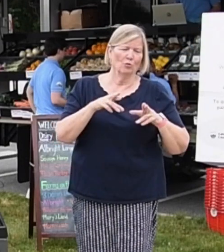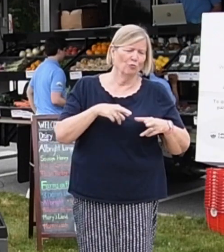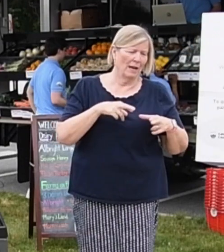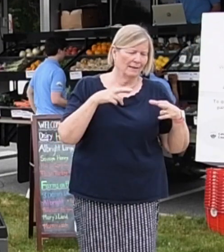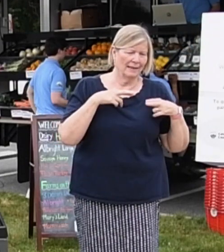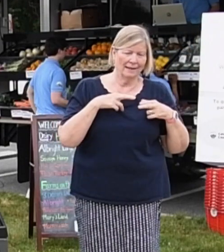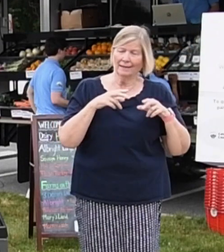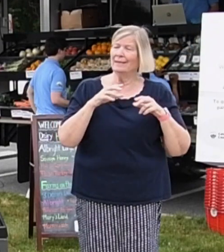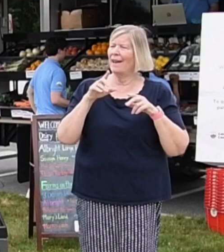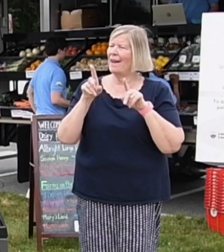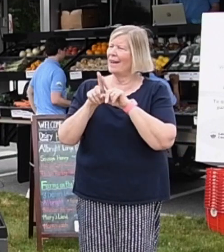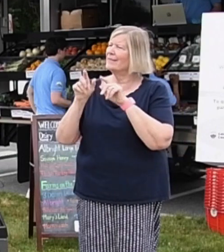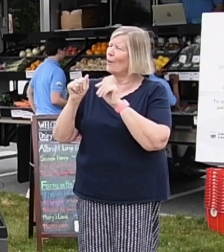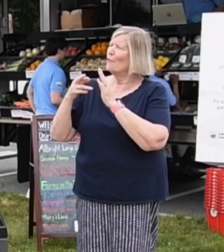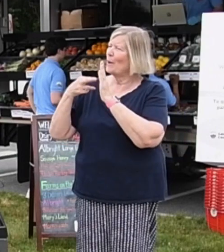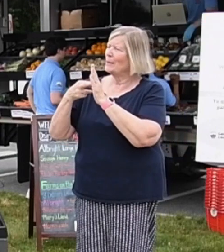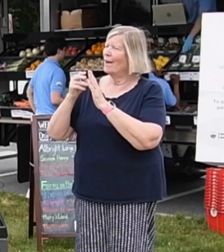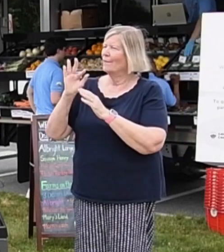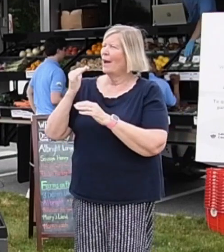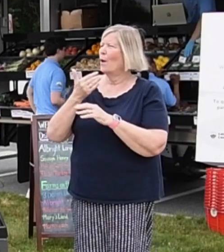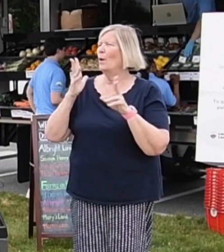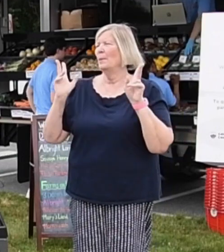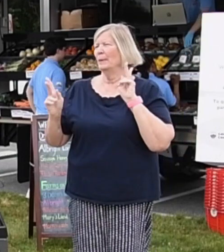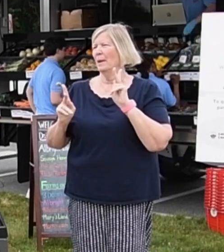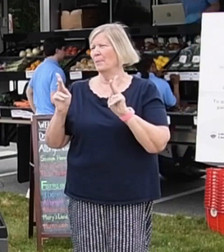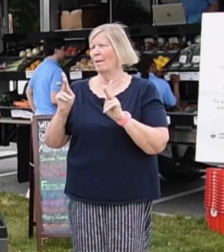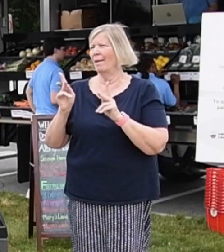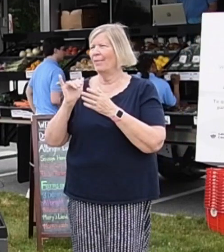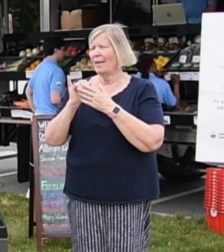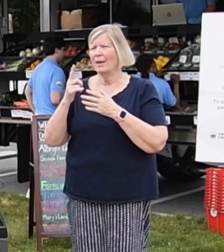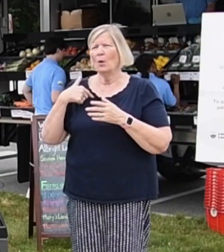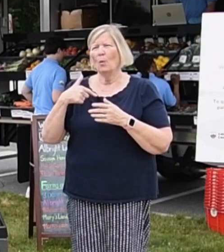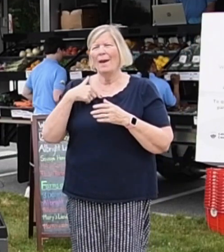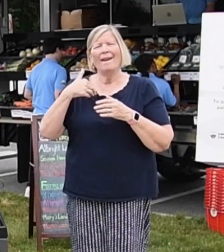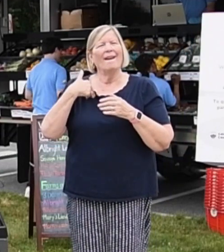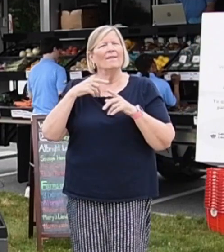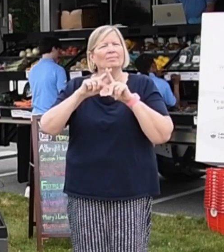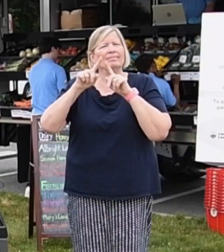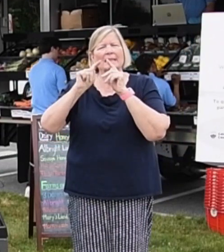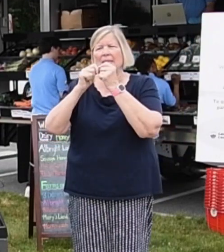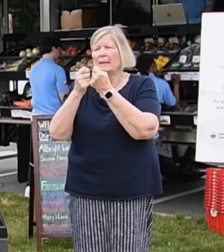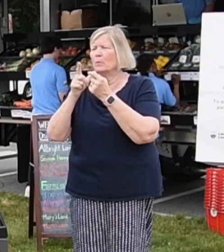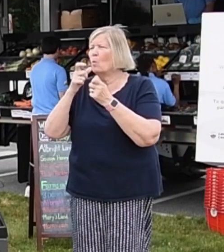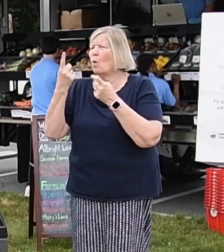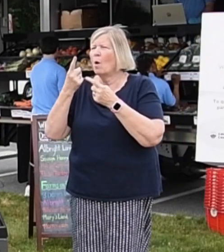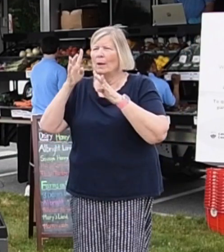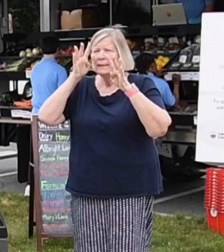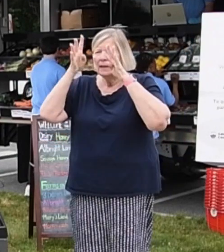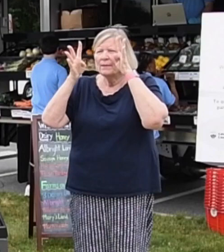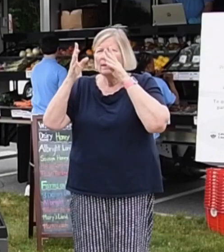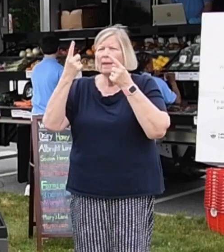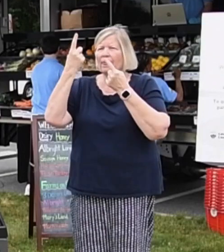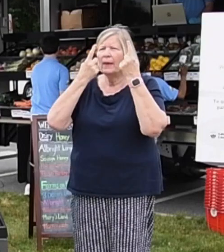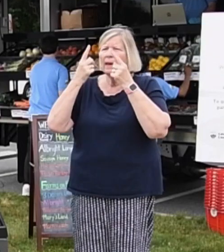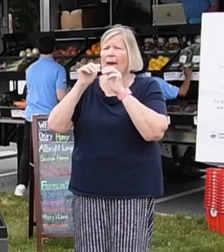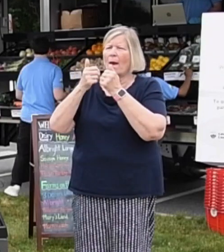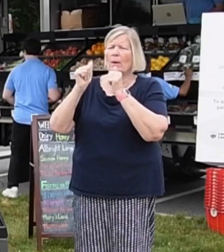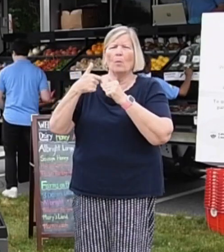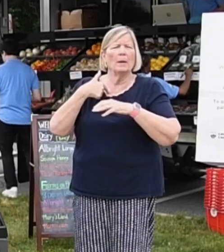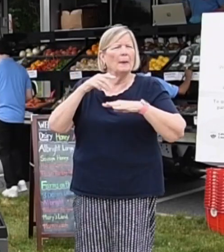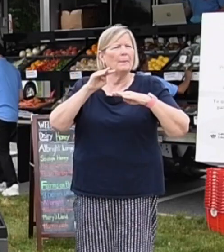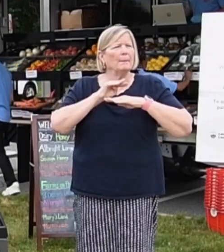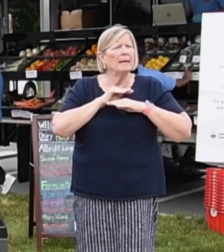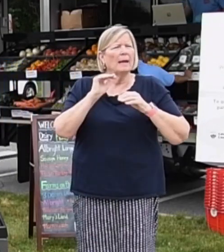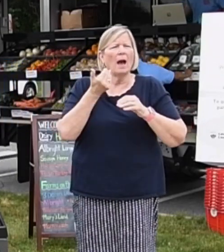resident, but also as a representative of our people, that we have teams that are always innovatively thinking, how can we meet our